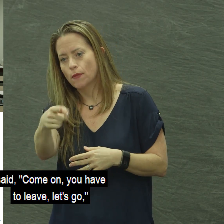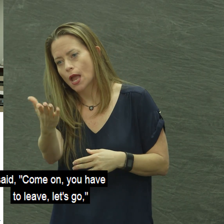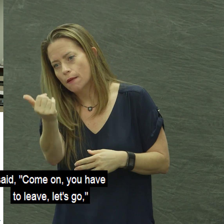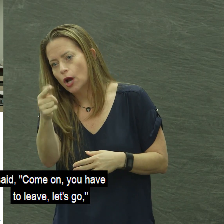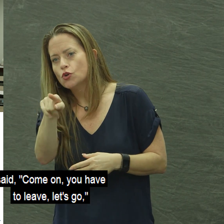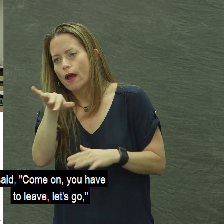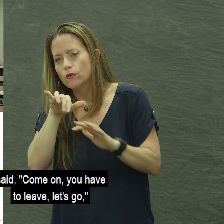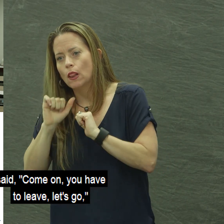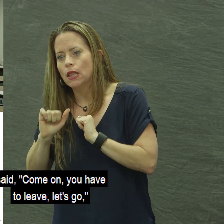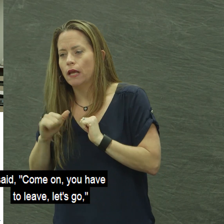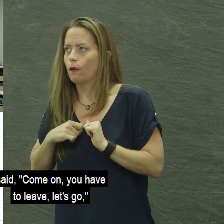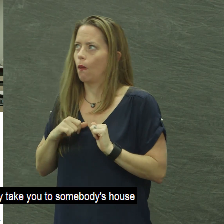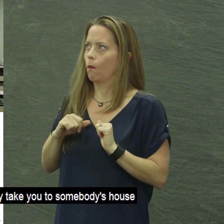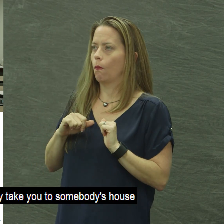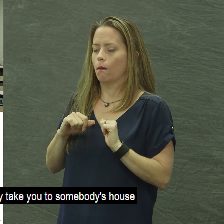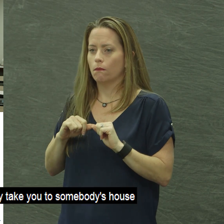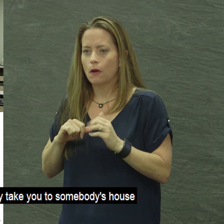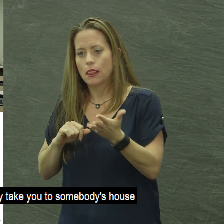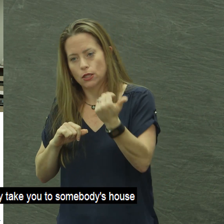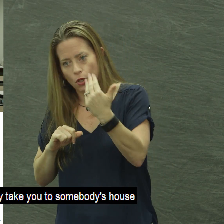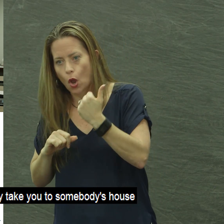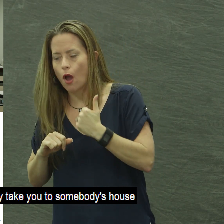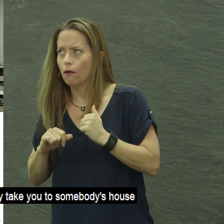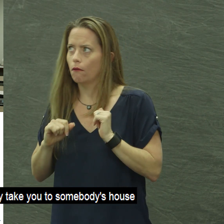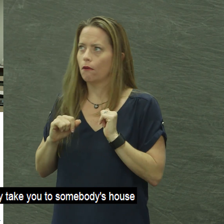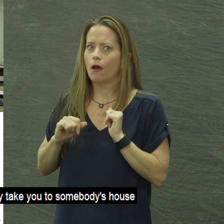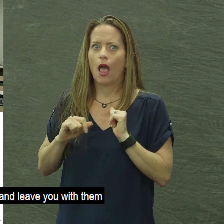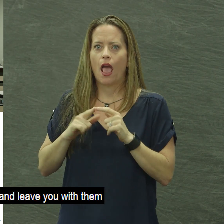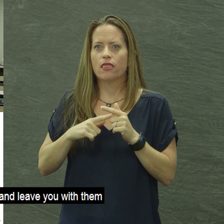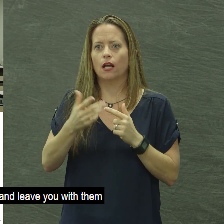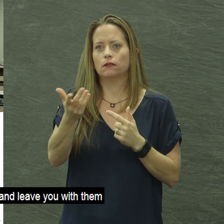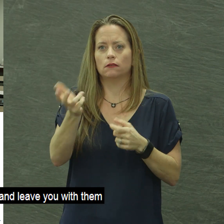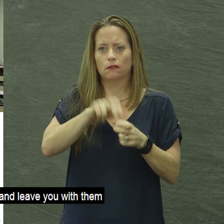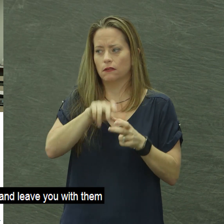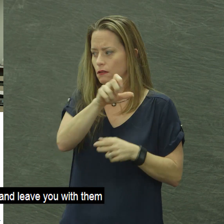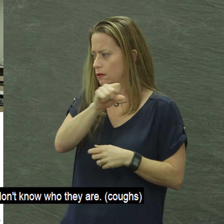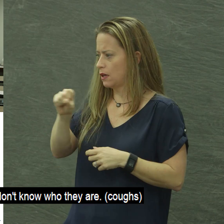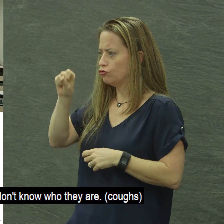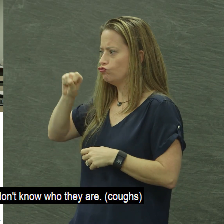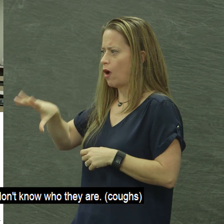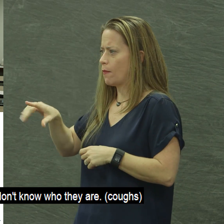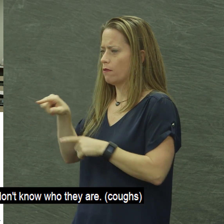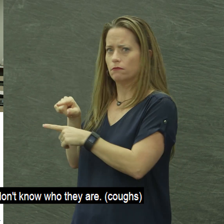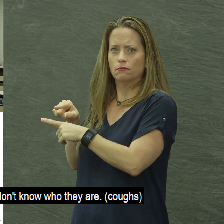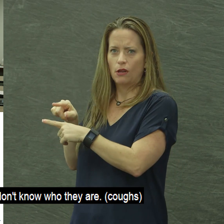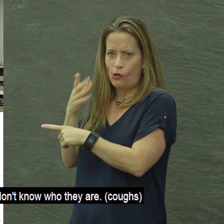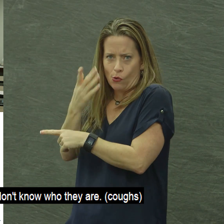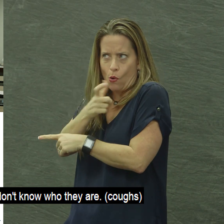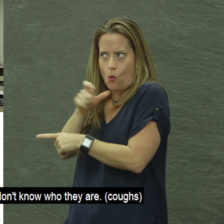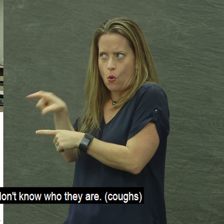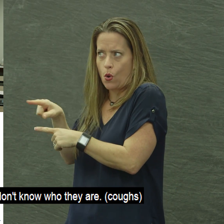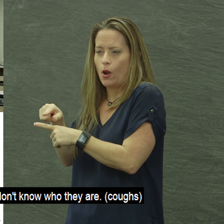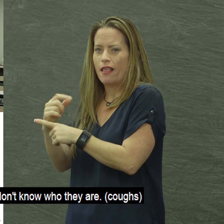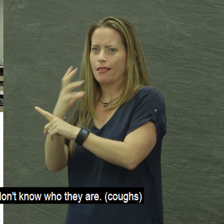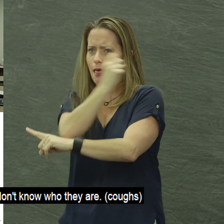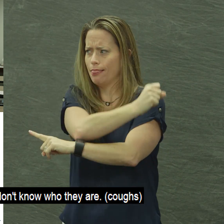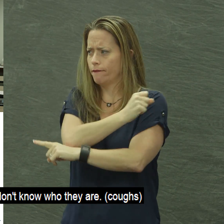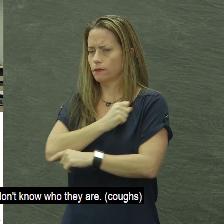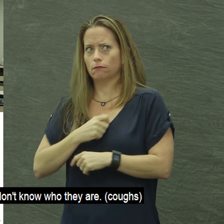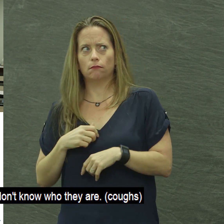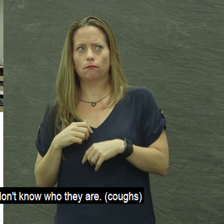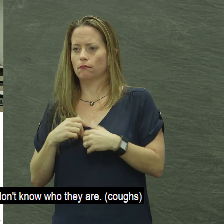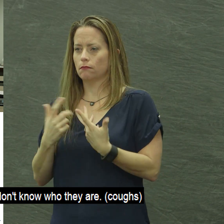have to leave, let's go, and they take you to somebody's house and leave you with them and you don't know who they are.